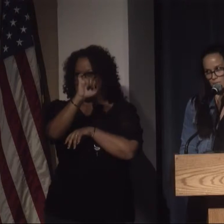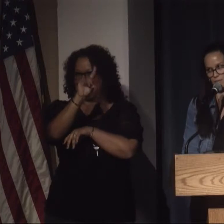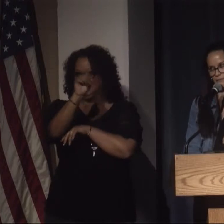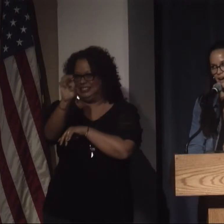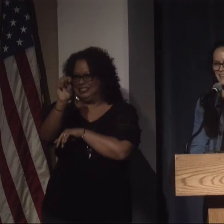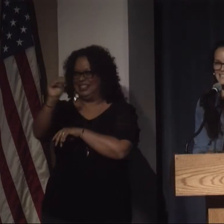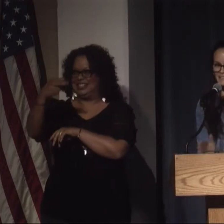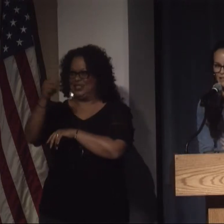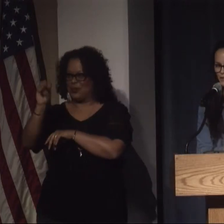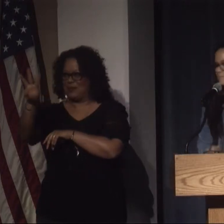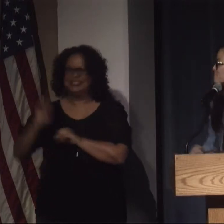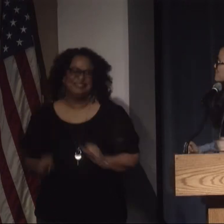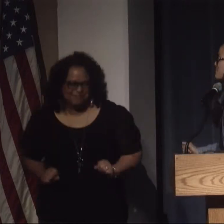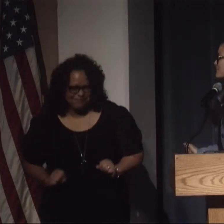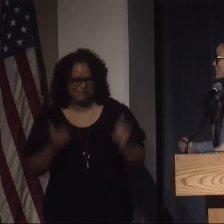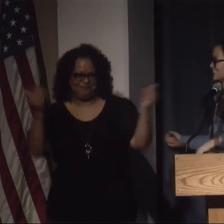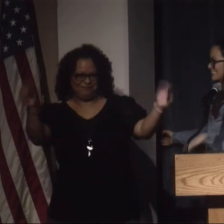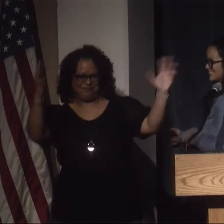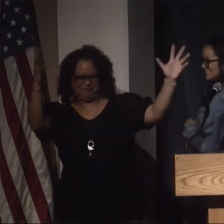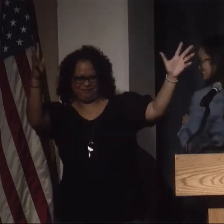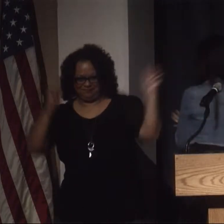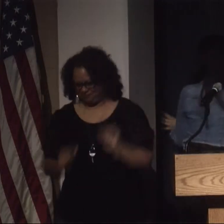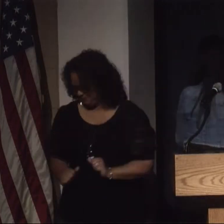SIDESHOW. All right, let's give it up for them.